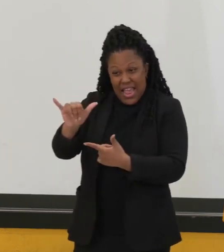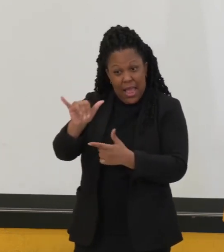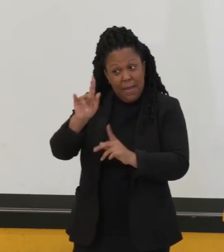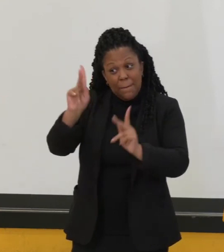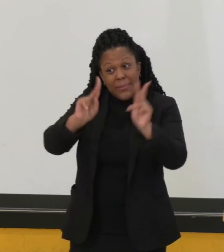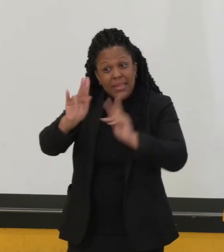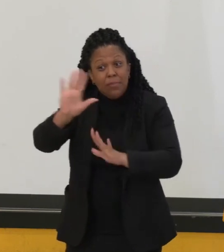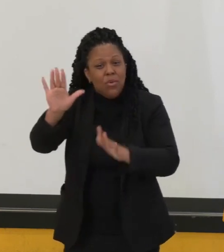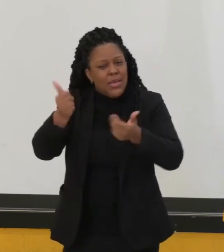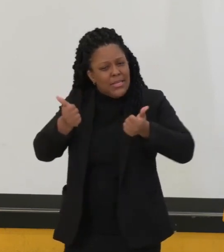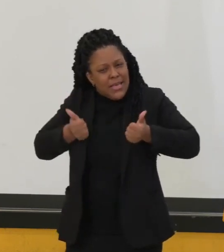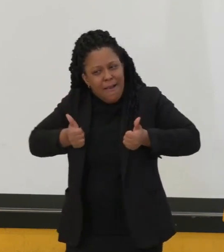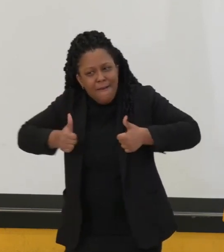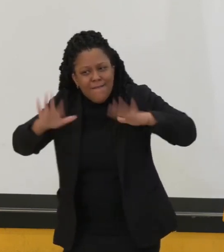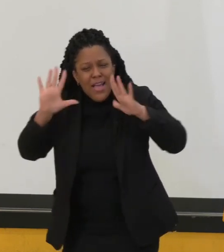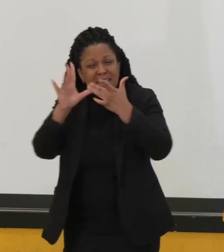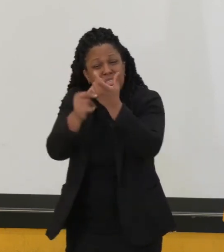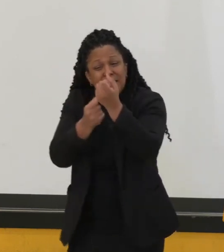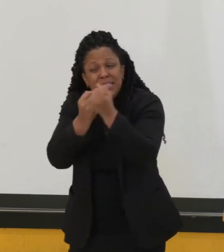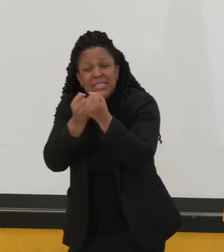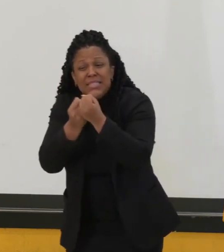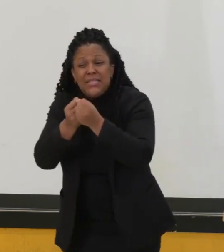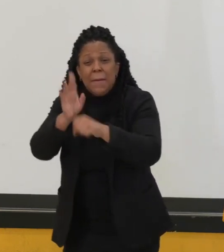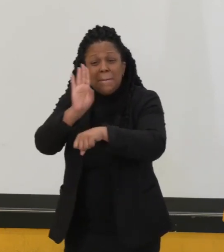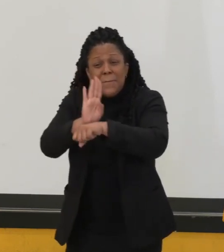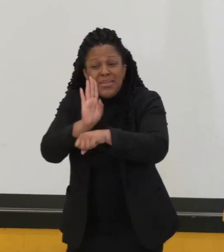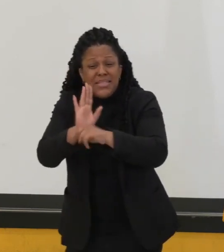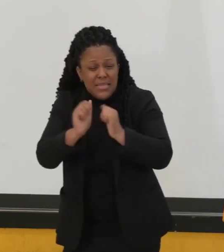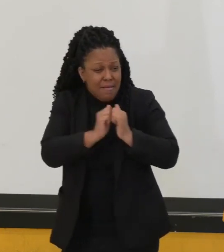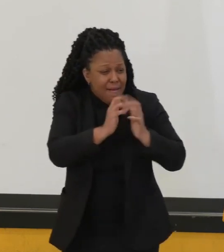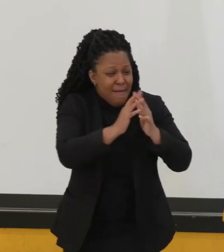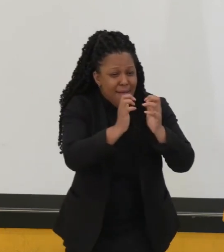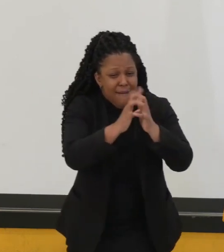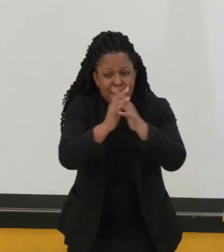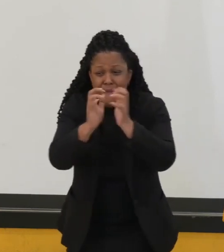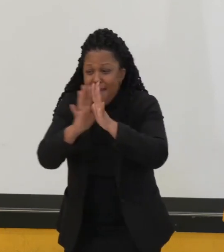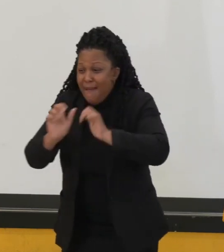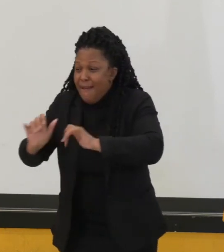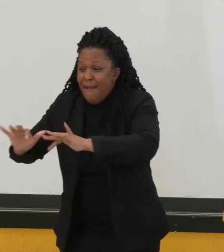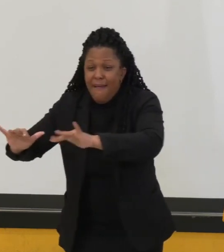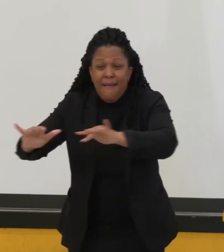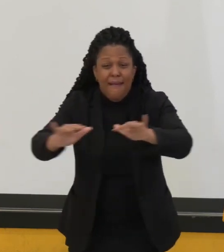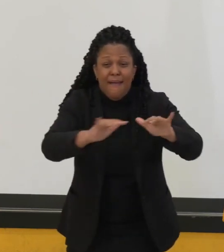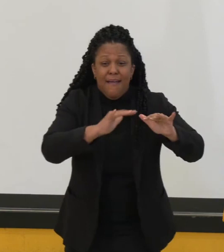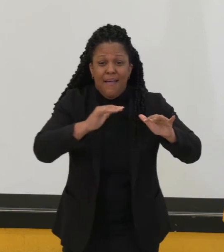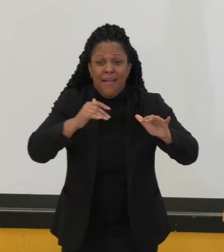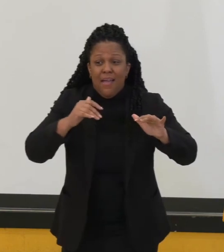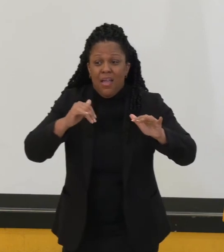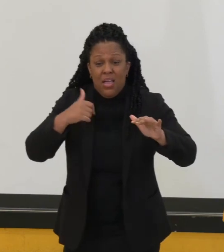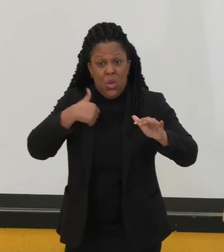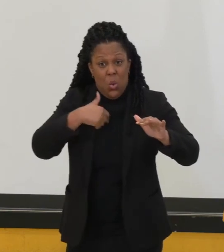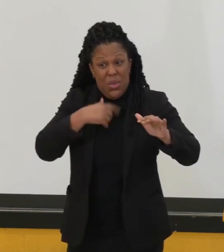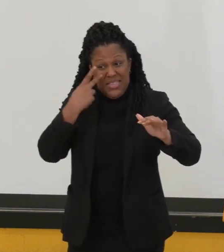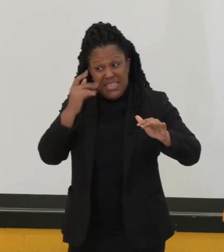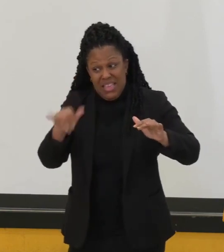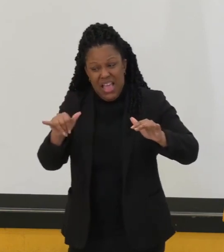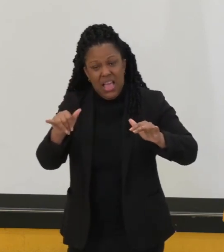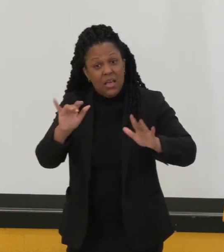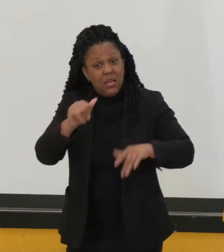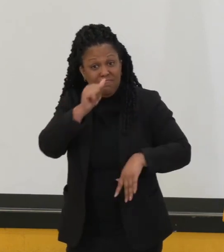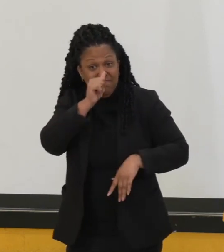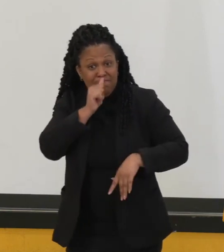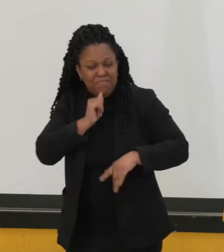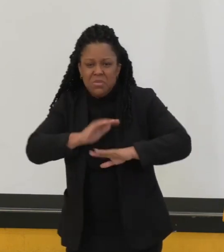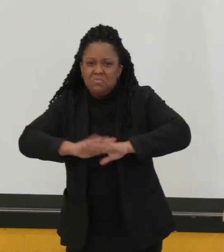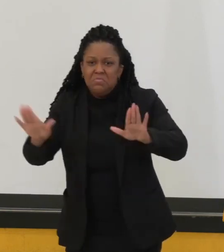not be tolerated. We must see peace tonight. And as of this afternoon, I have declared